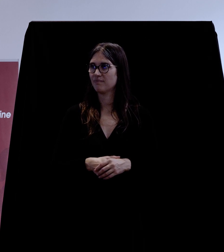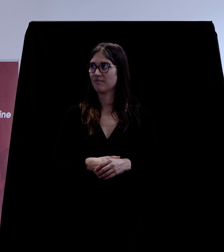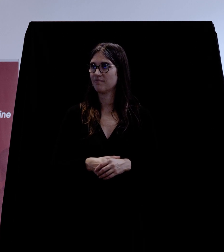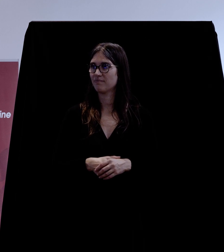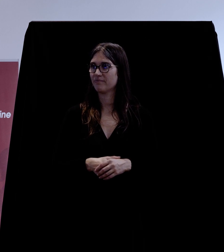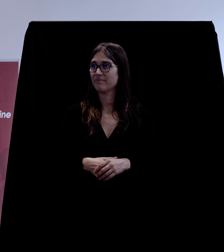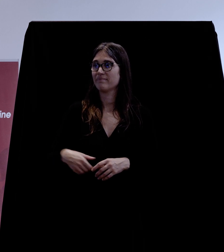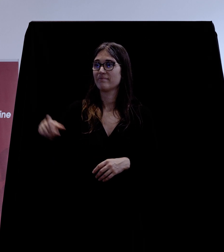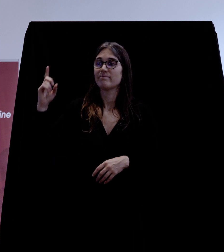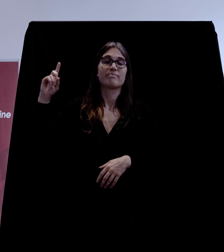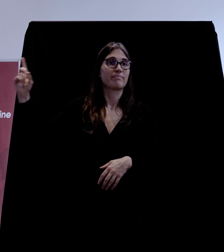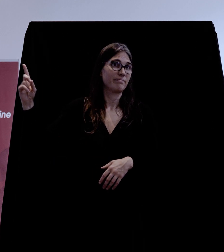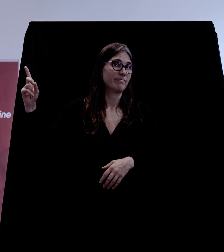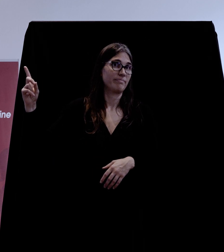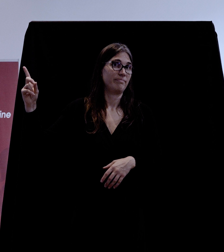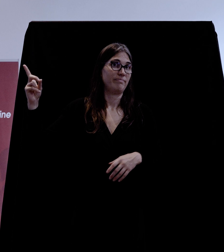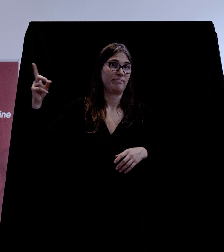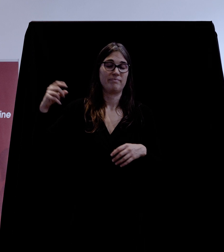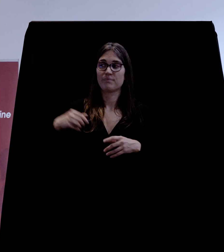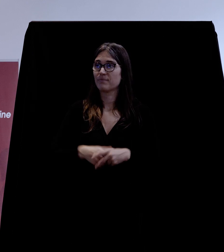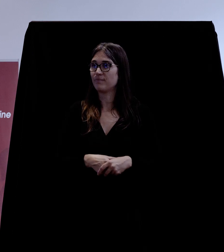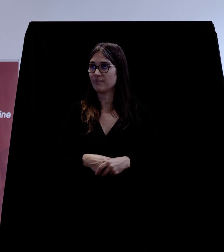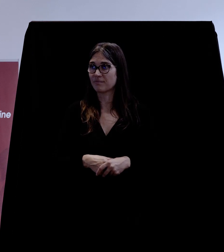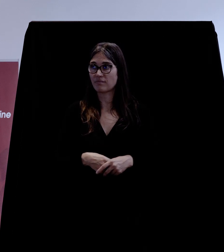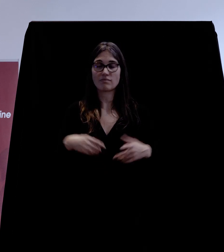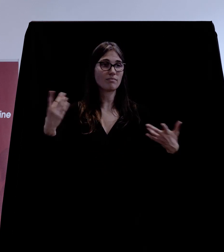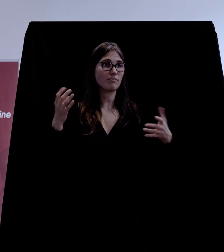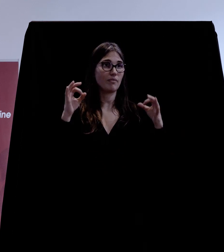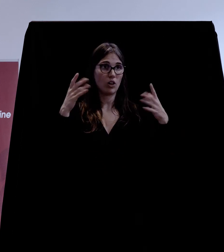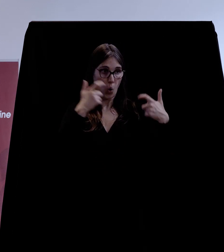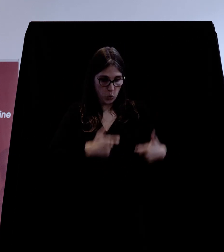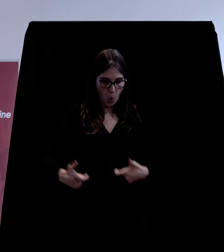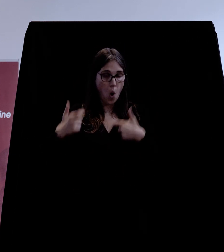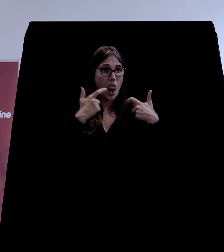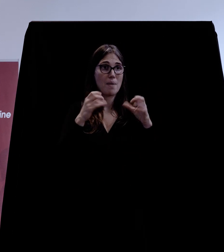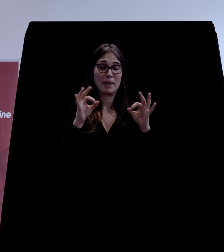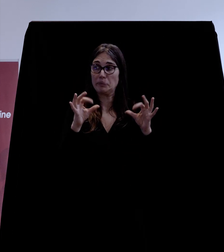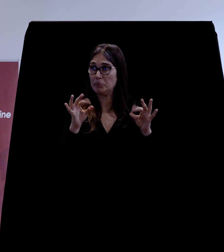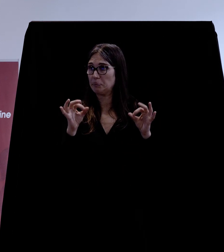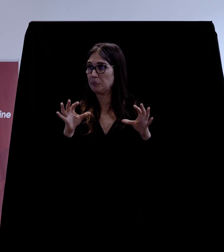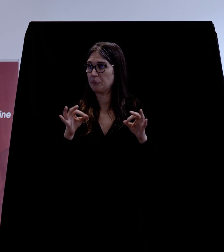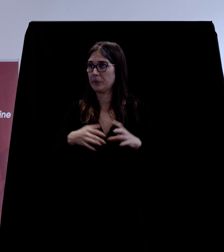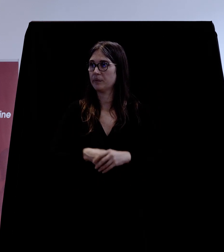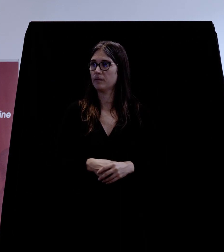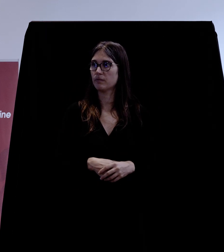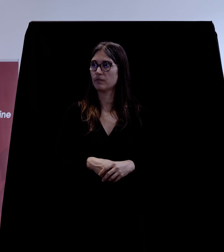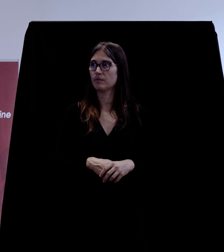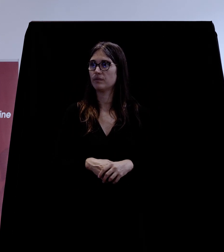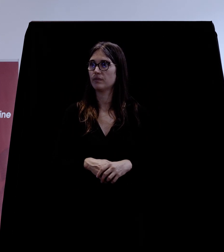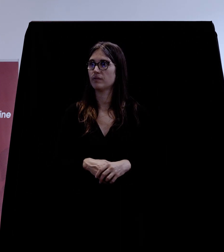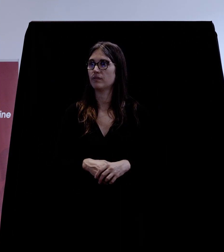French, English. Saying that behavior is part of a behavioral phenotype does not completely suggest it's out of the child's